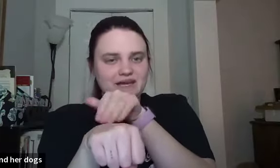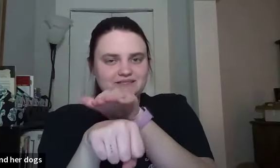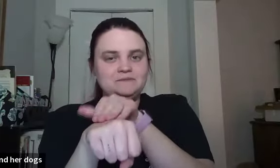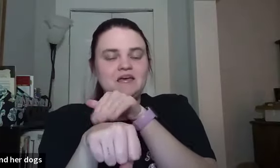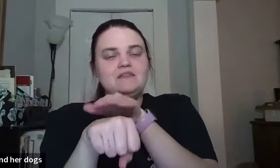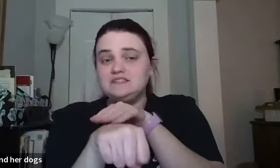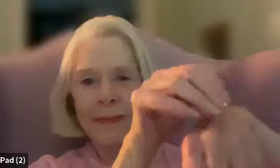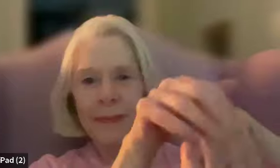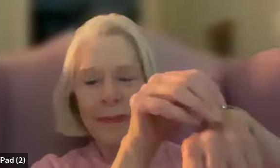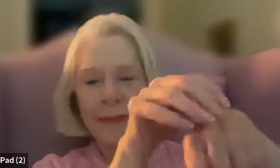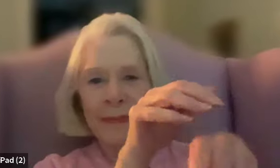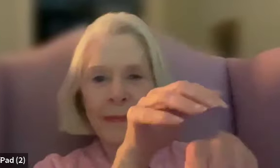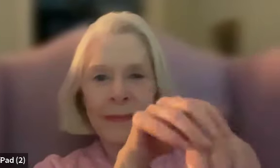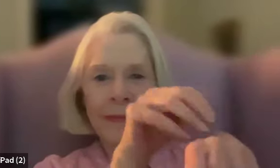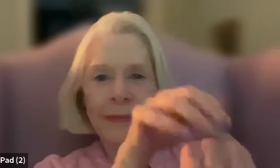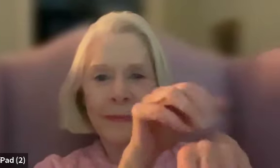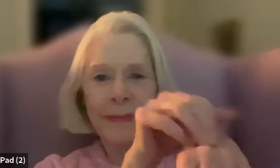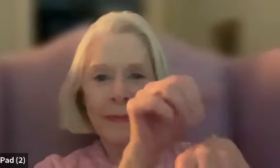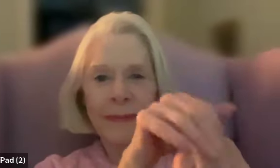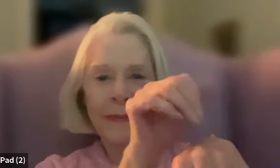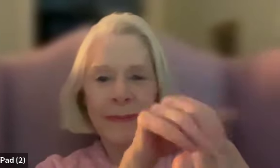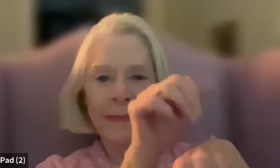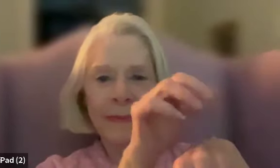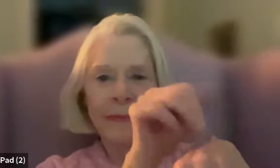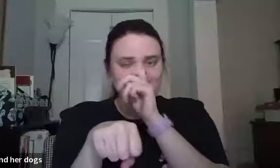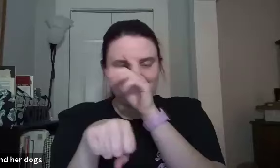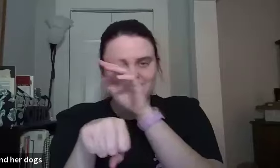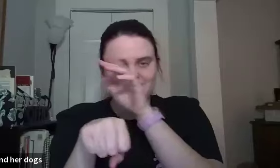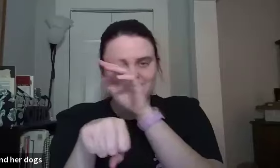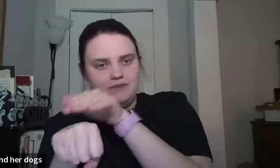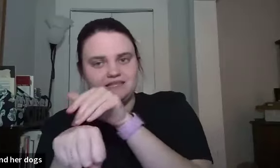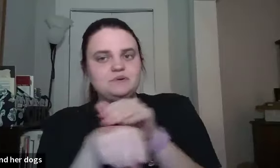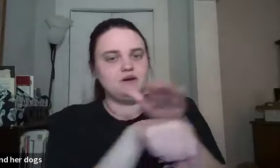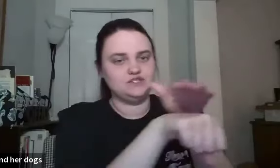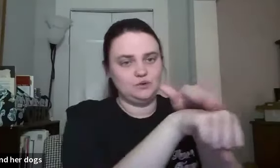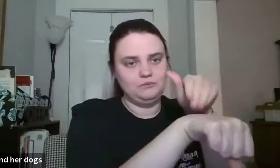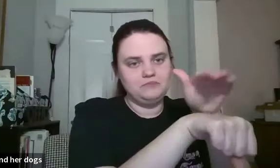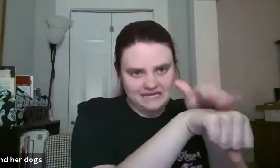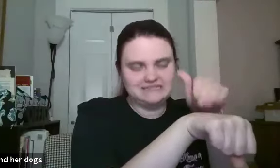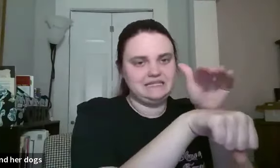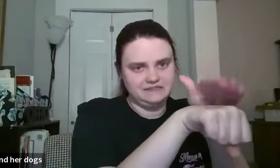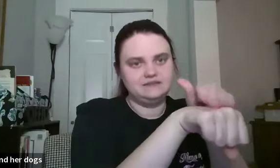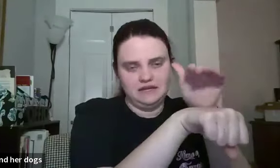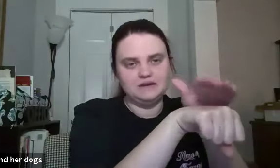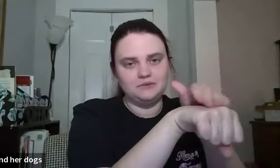Pet. This is also for petting an animal too. So it's talking about pets, but also petting an animal.